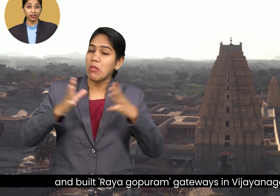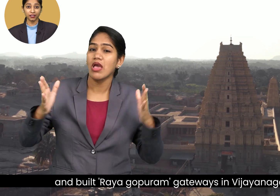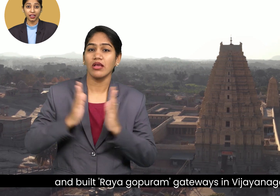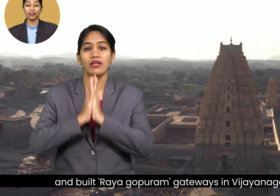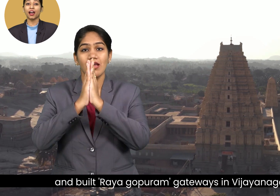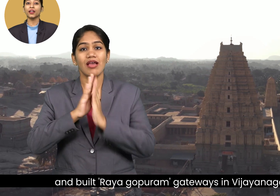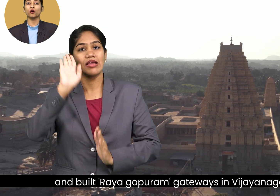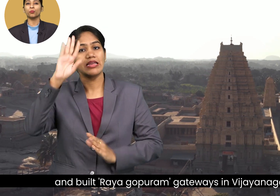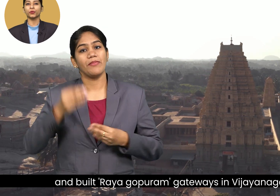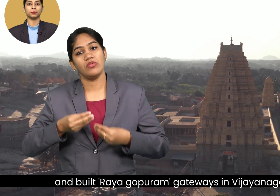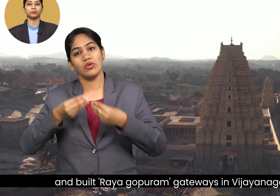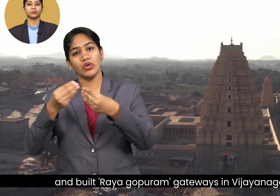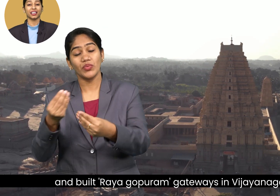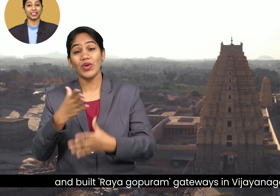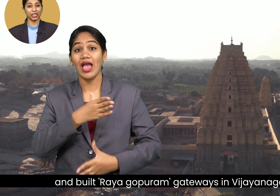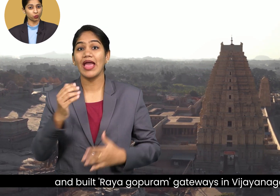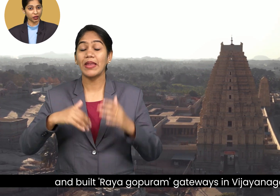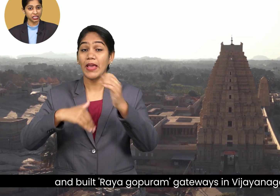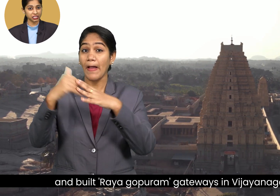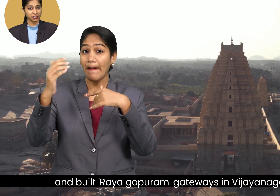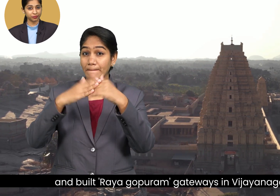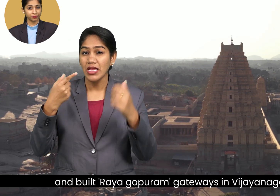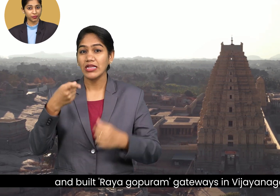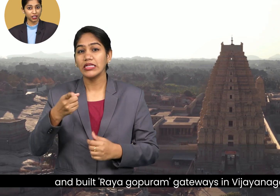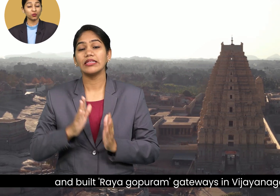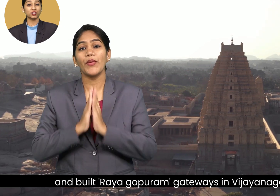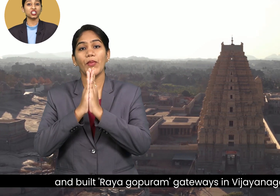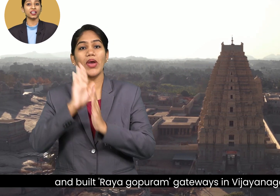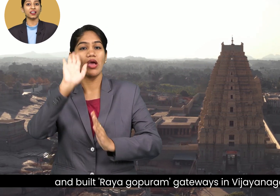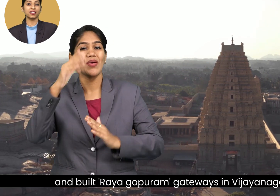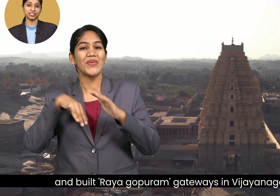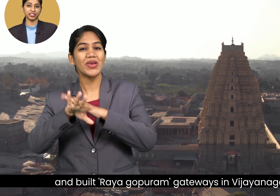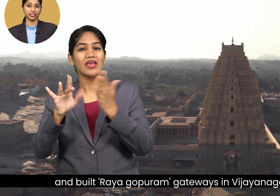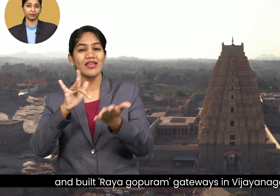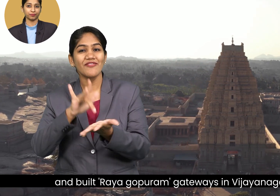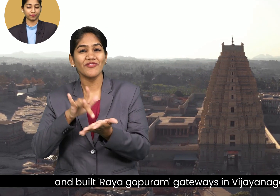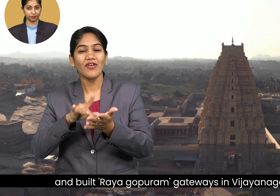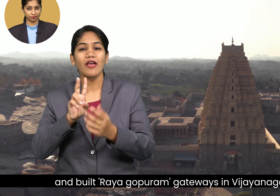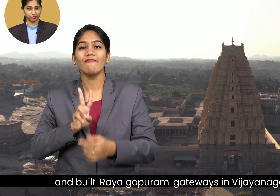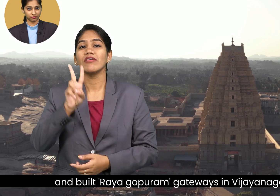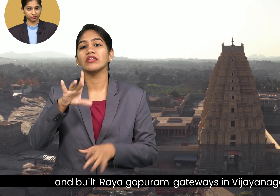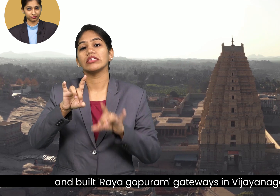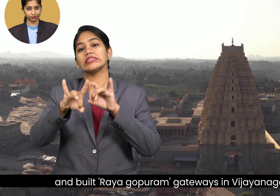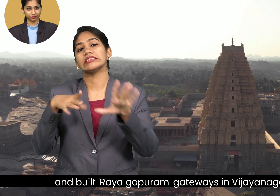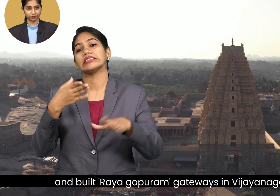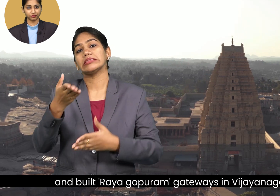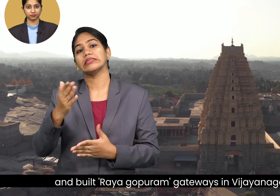and built Raya Gopuram gateways in Vijayanagara city,